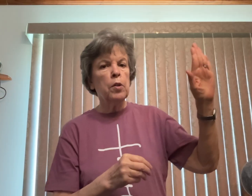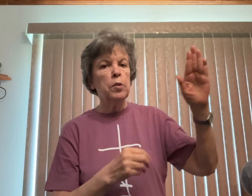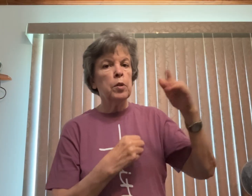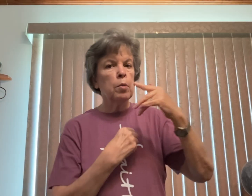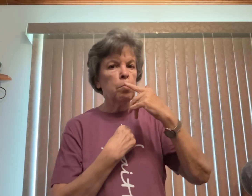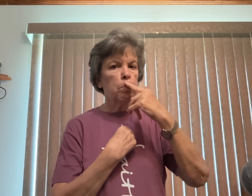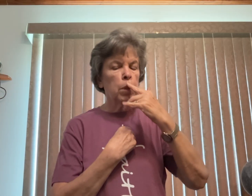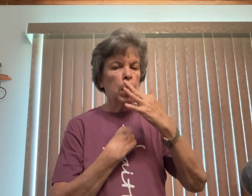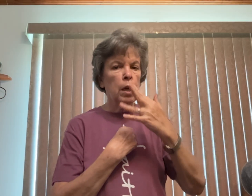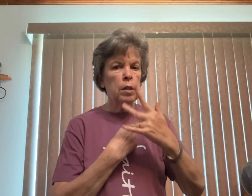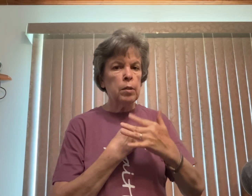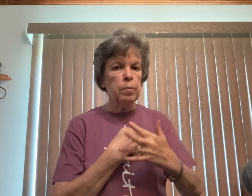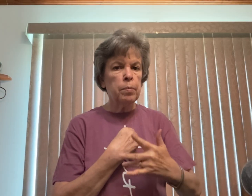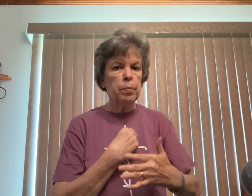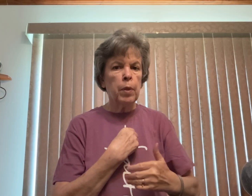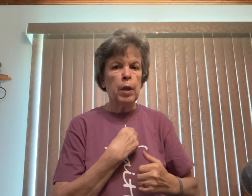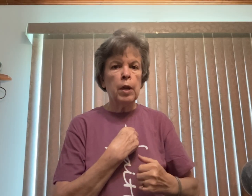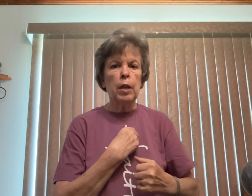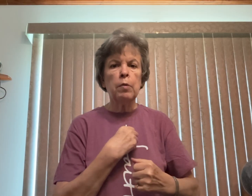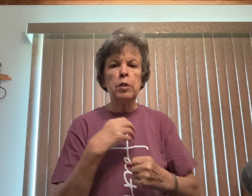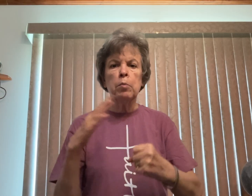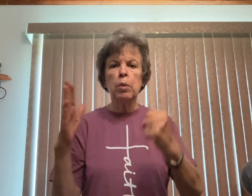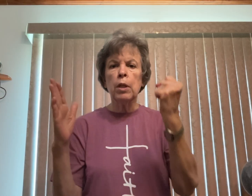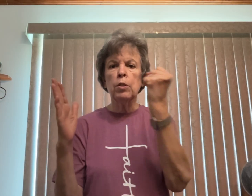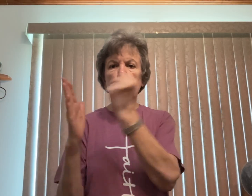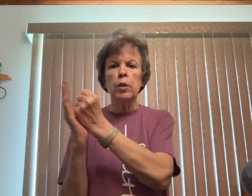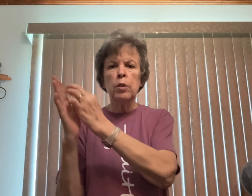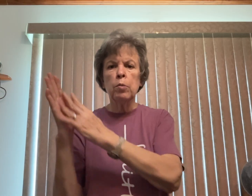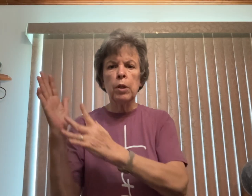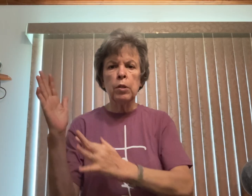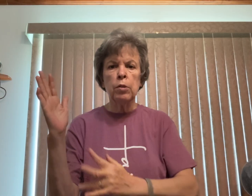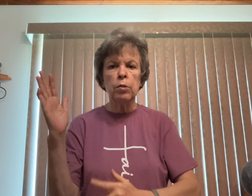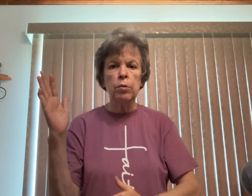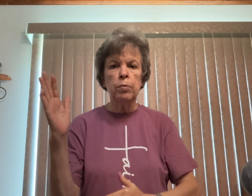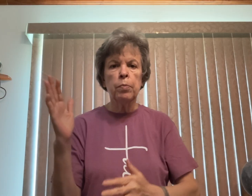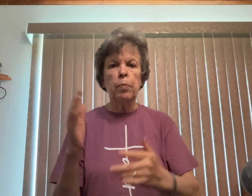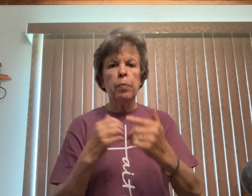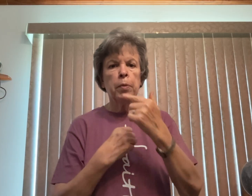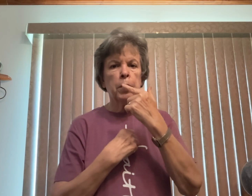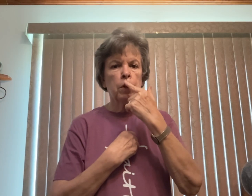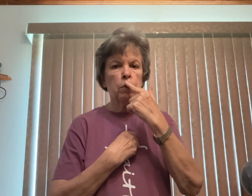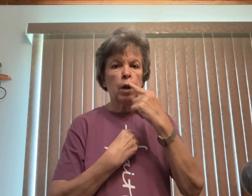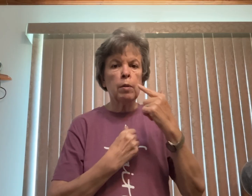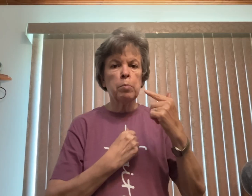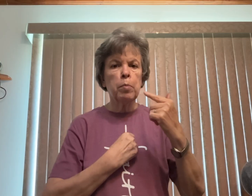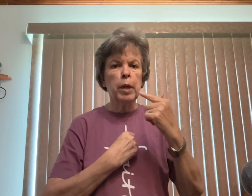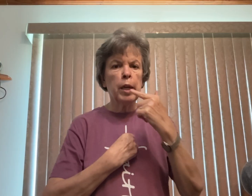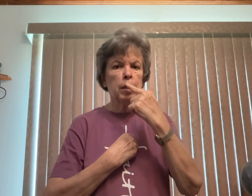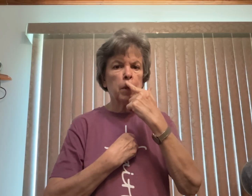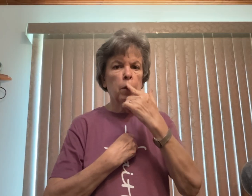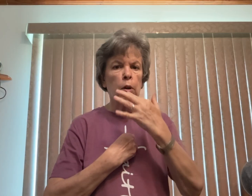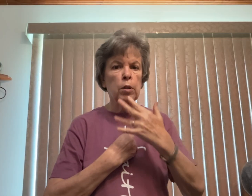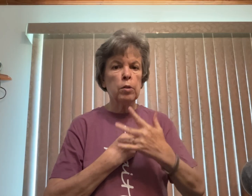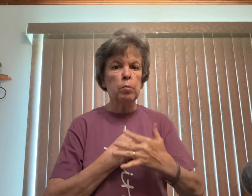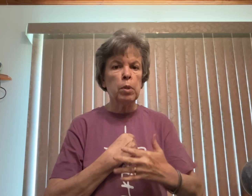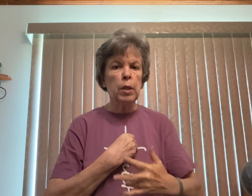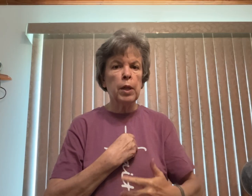his blood. And I've seen blood doing this way too. So I put my hand on my heart and do blood that